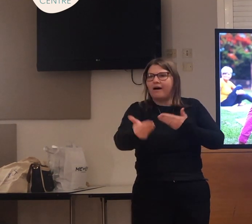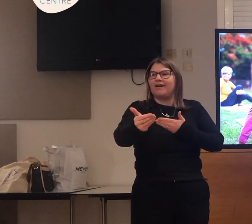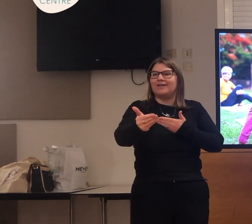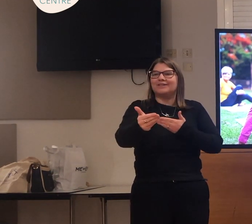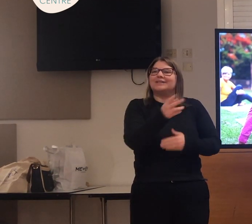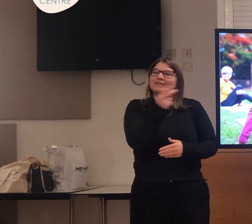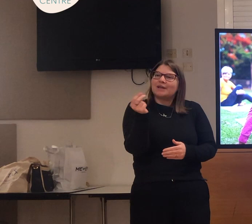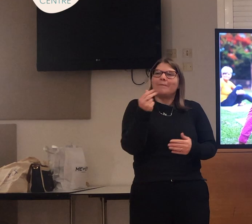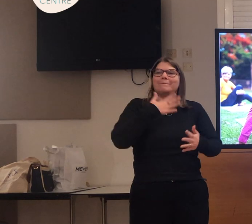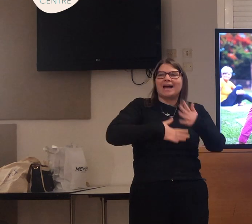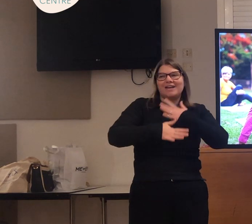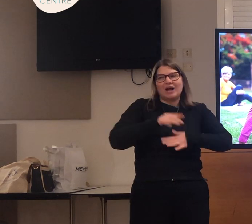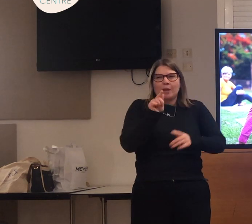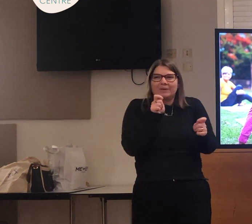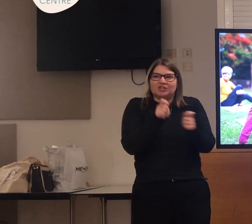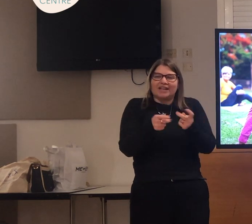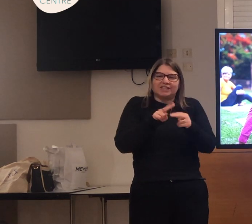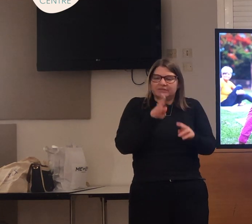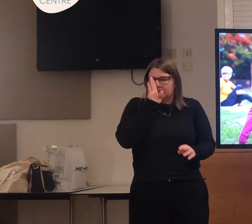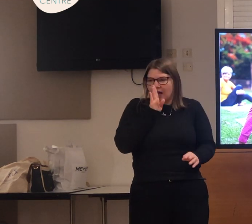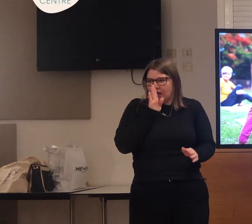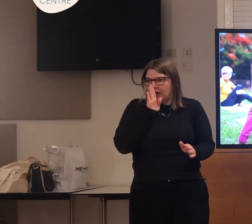those behaviors. And that's hard too.